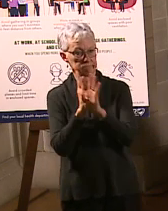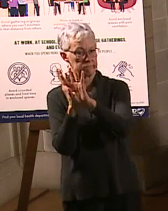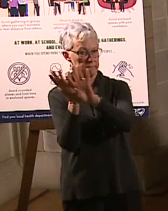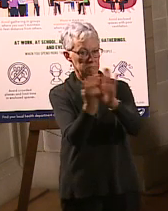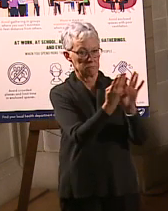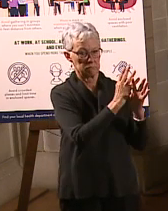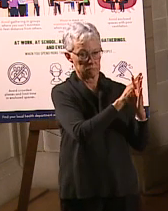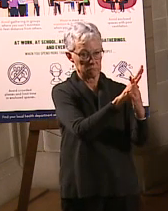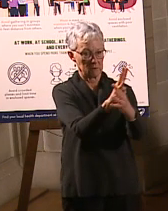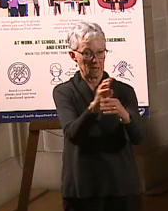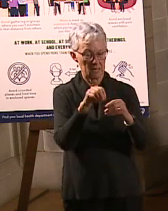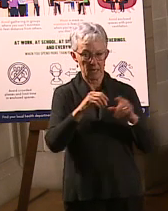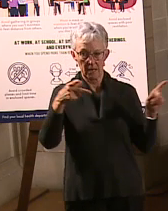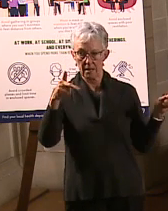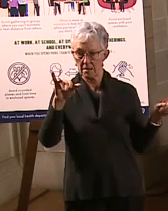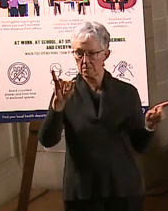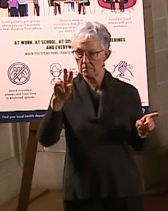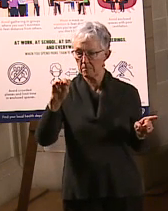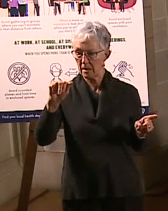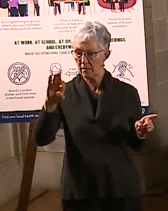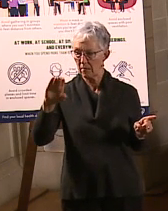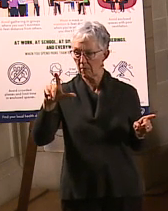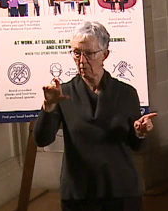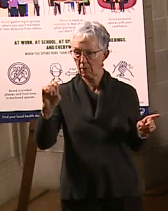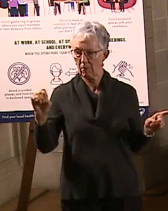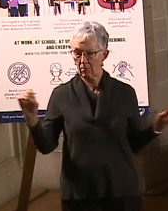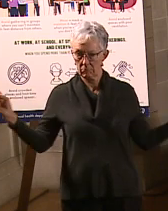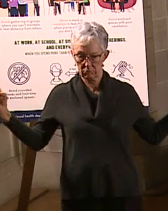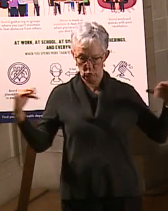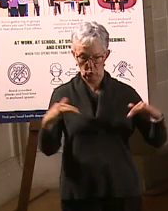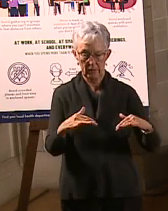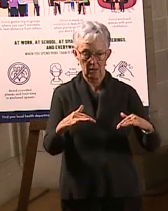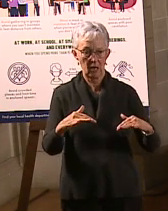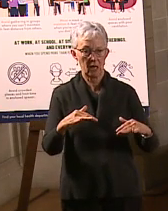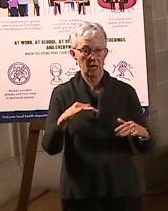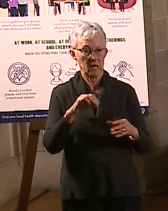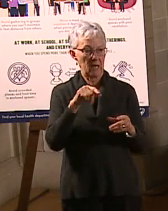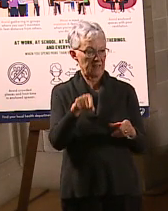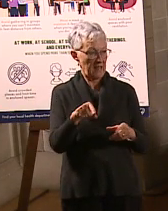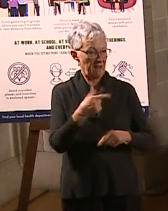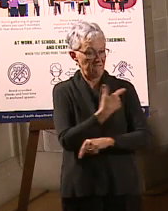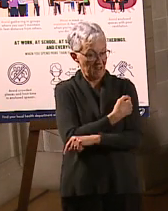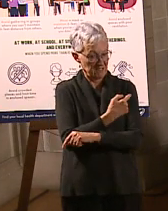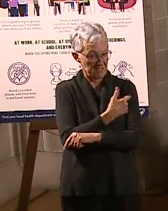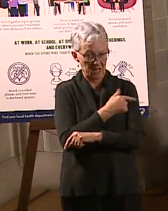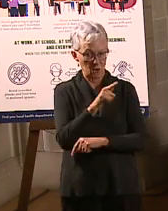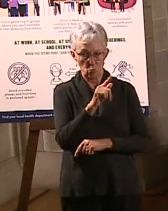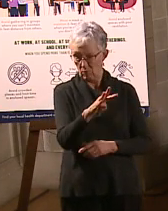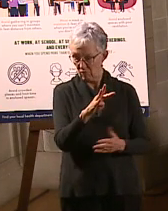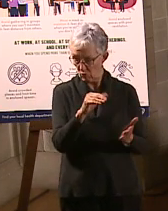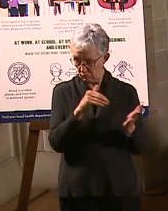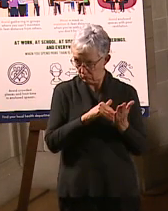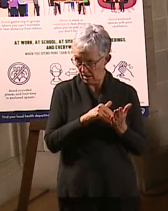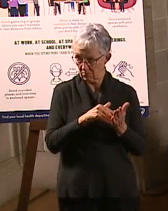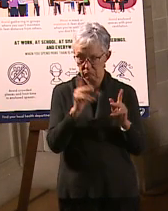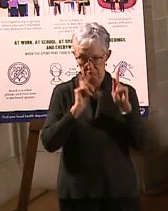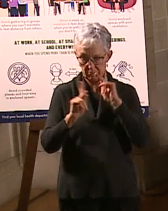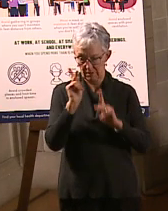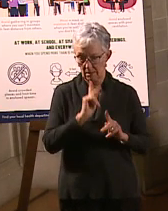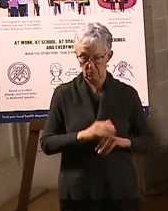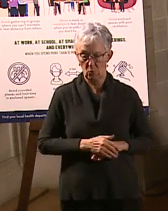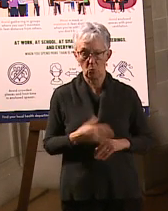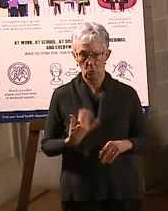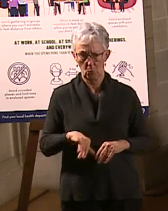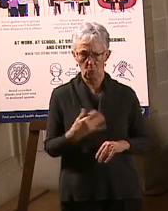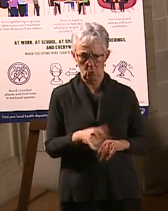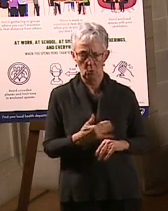matter of 4 hours, vaccinated 2,400 people. The way emergencies are handled in this country is that they